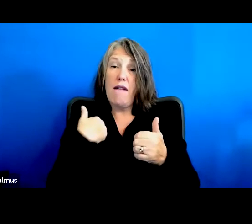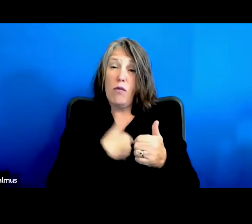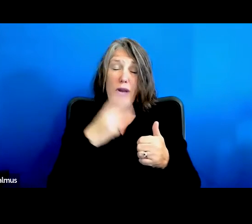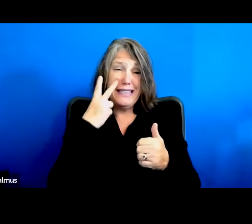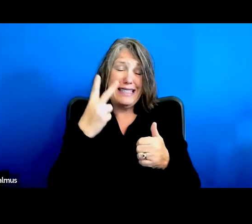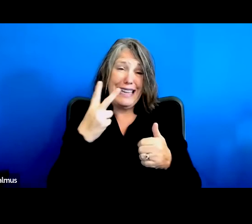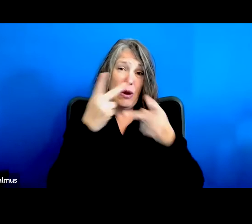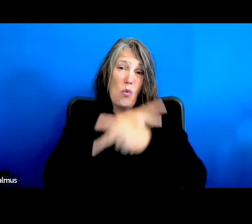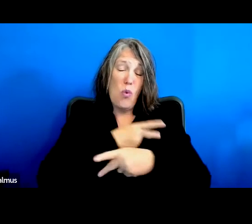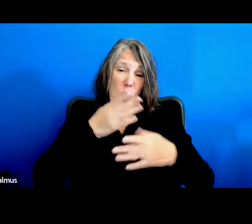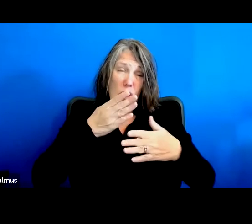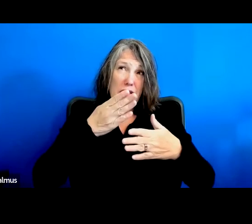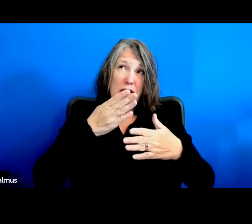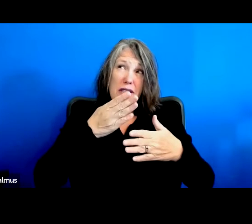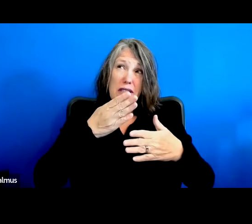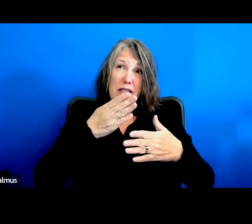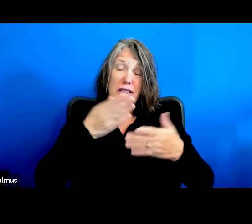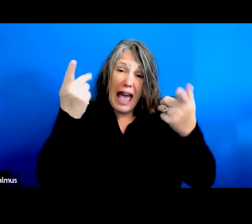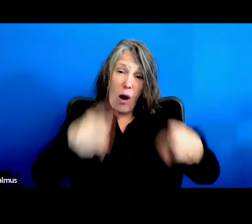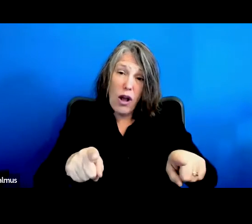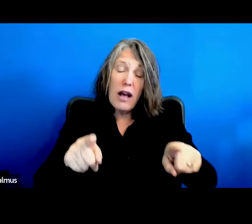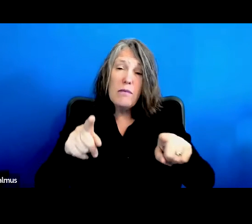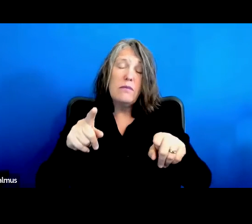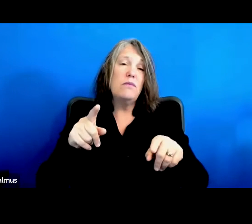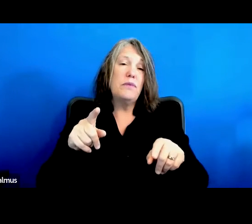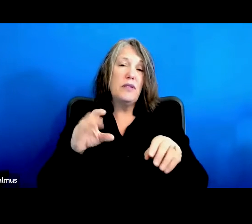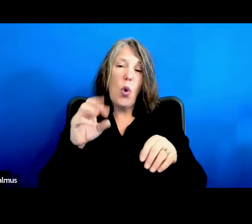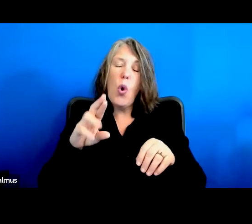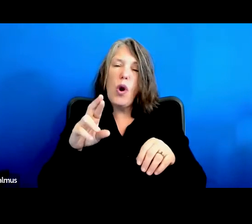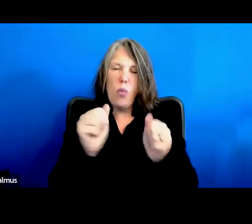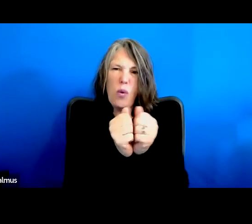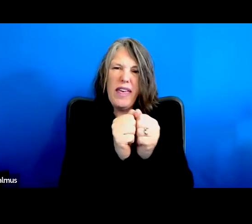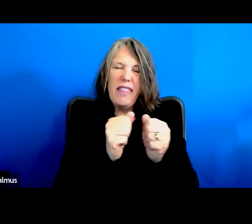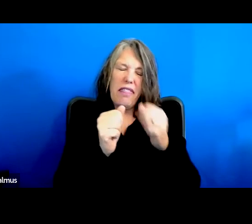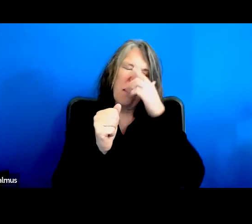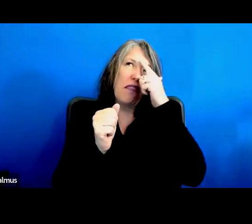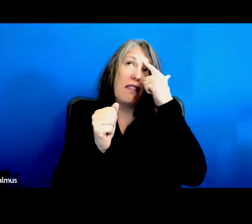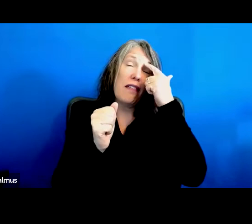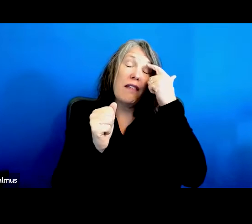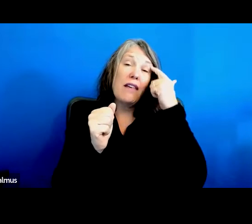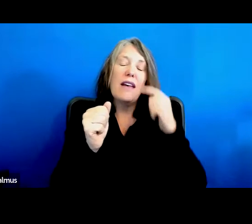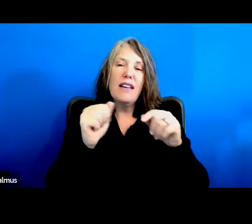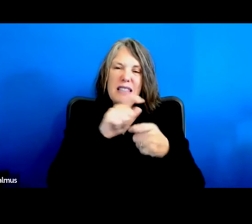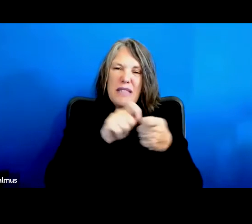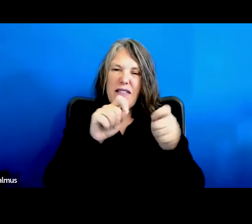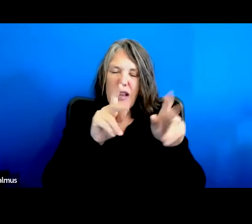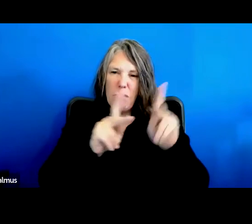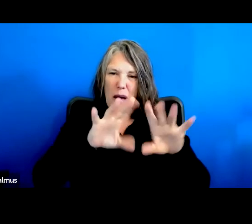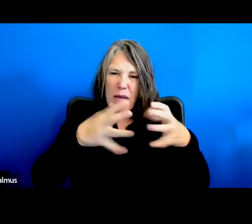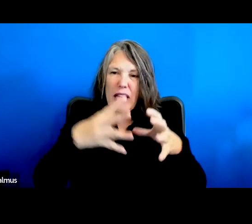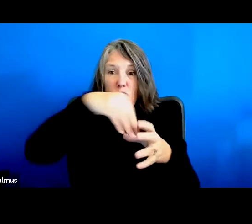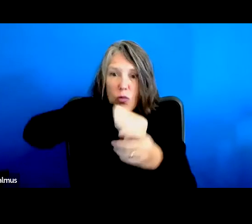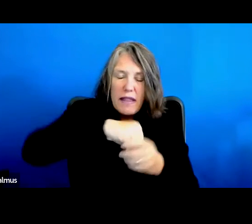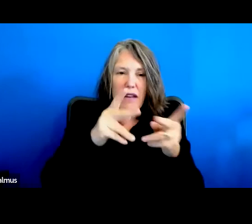types of facilities and or amongst certain types of populations within facilities? And